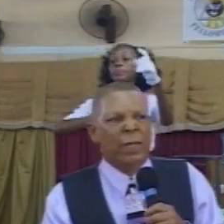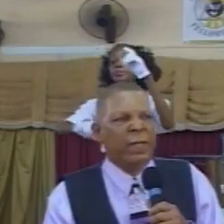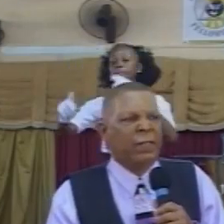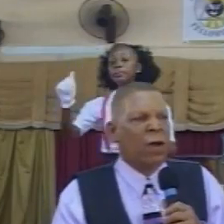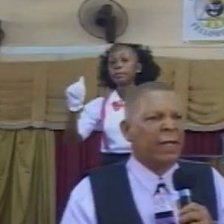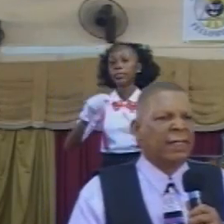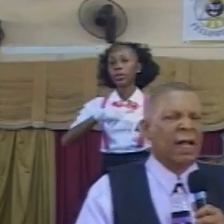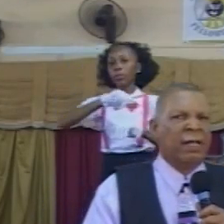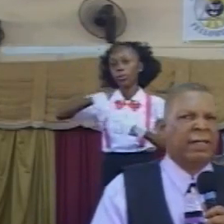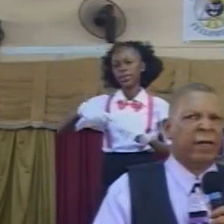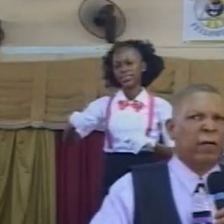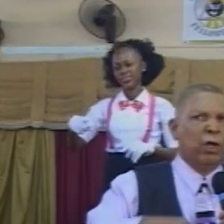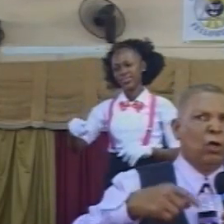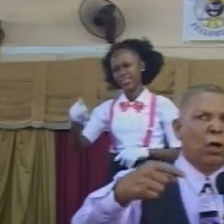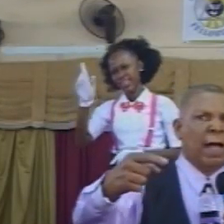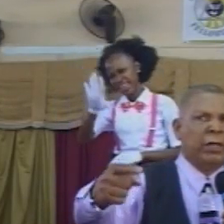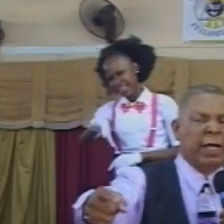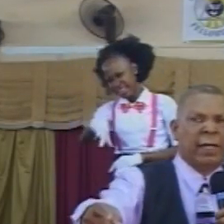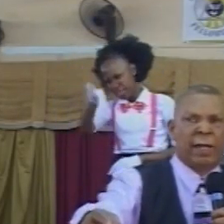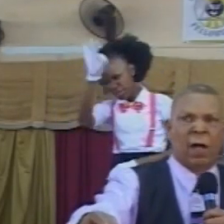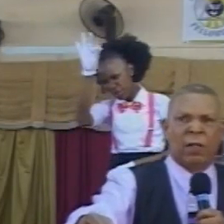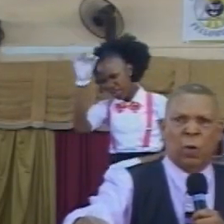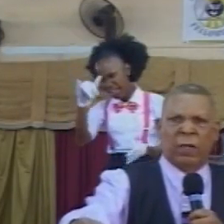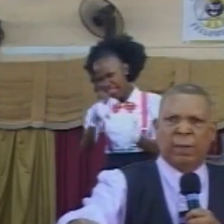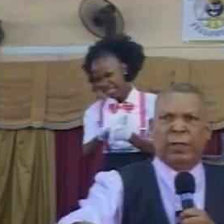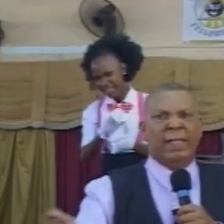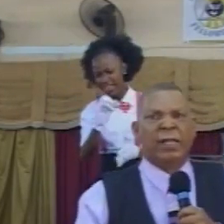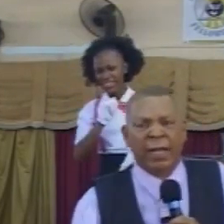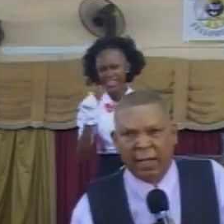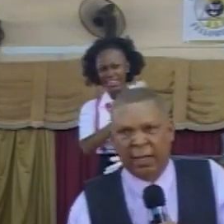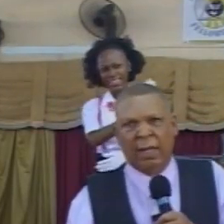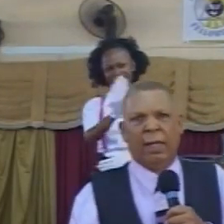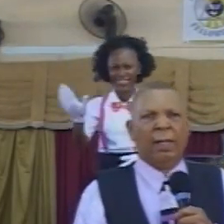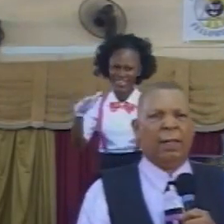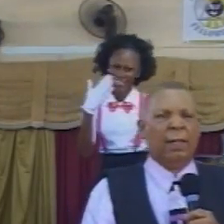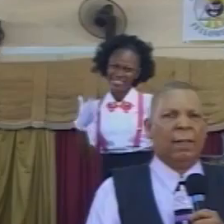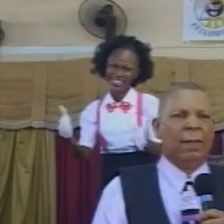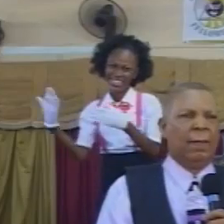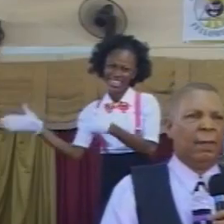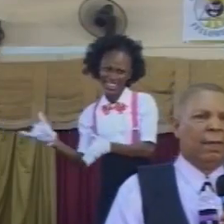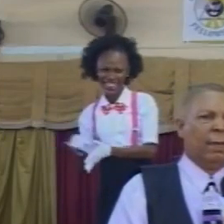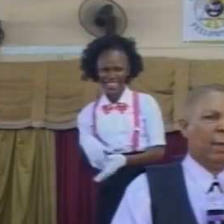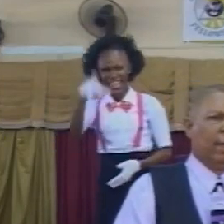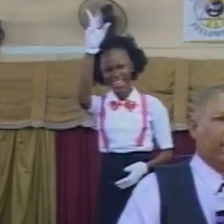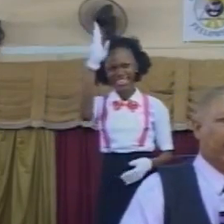But when you discover it's not necessarily your agenda that God works with, but his agenda.